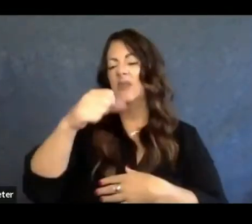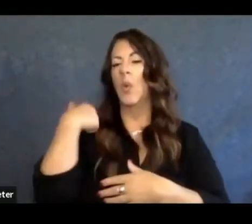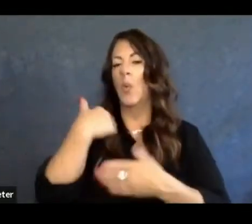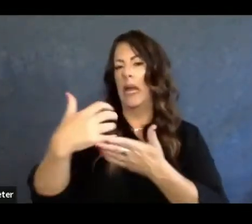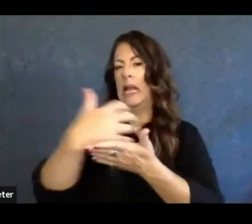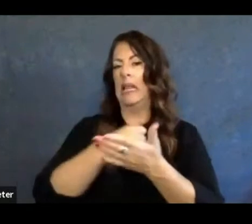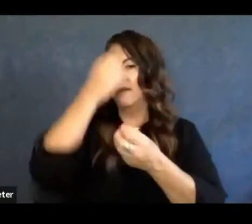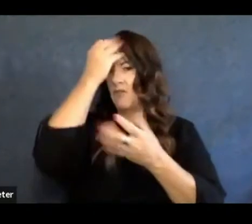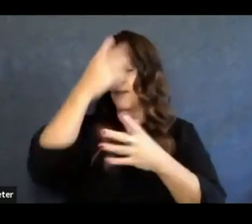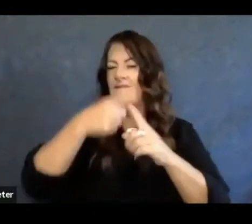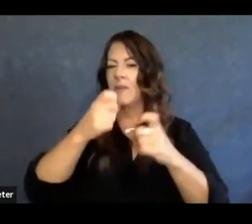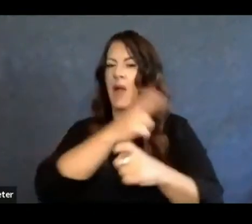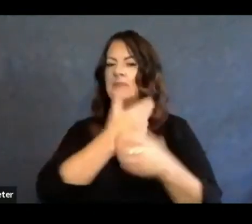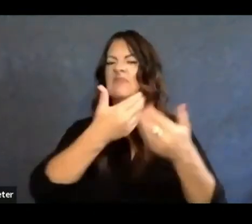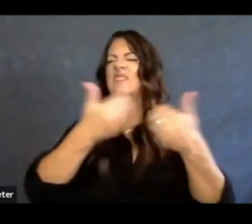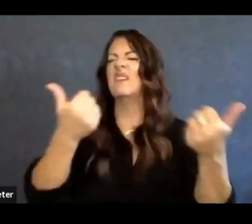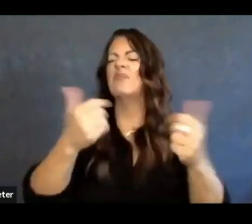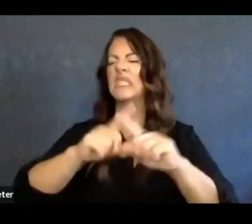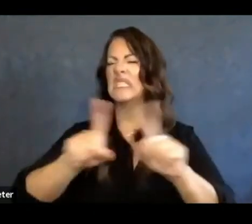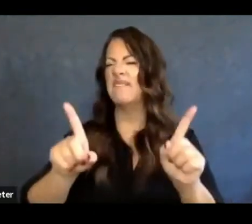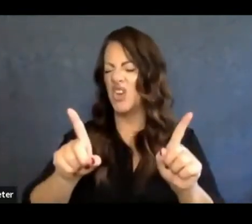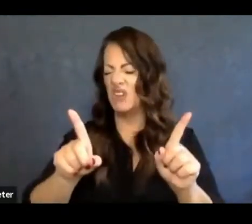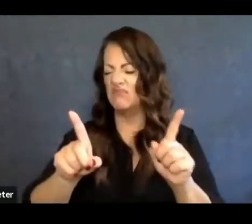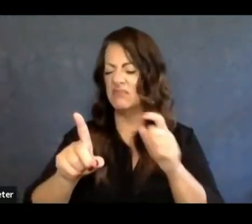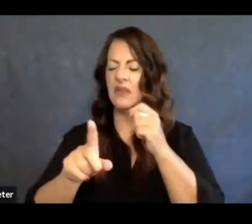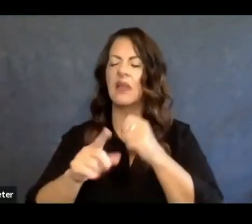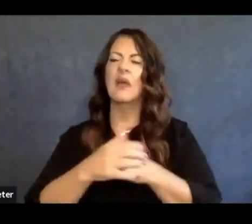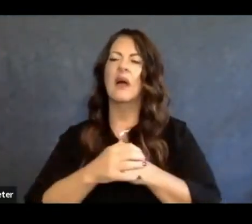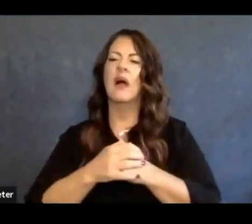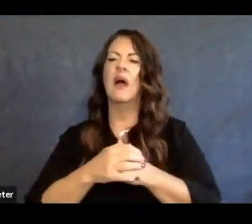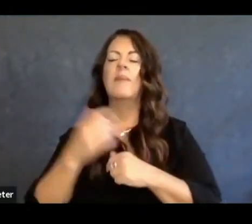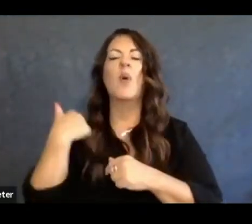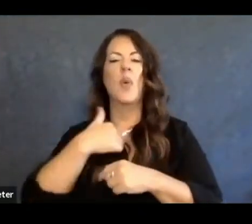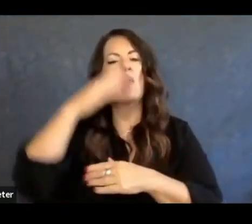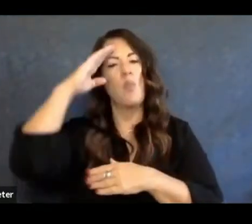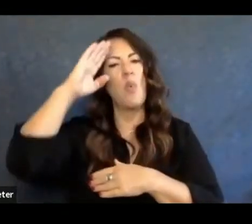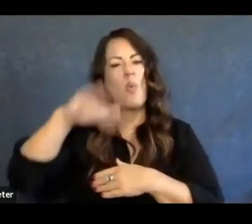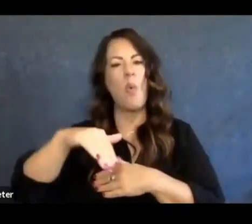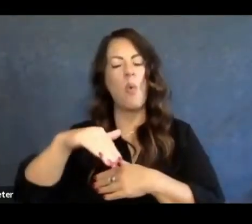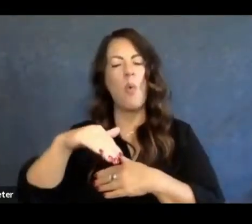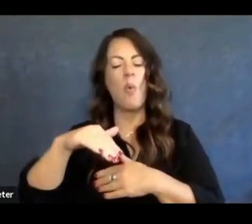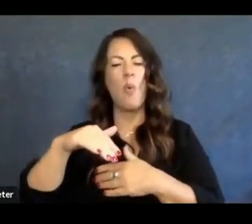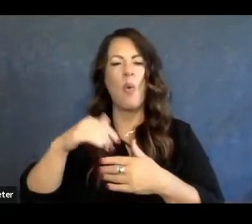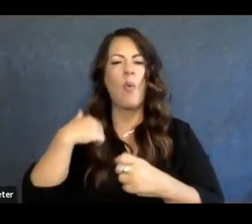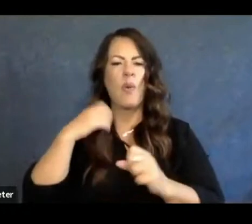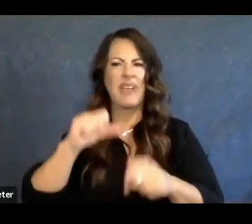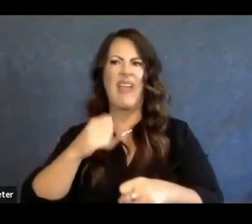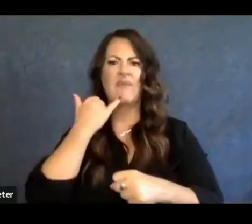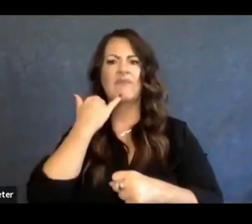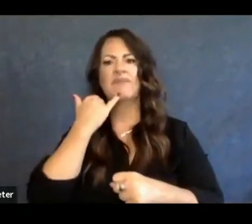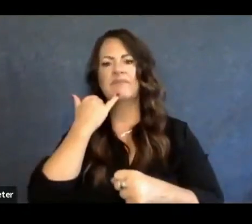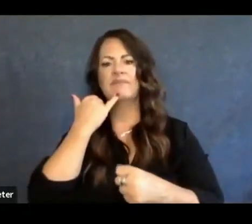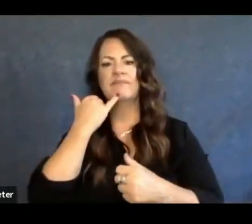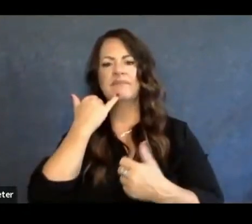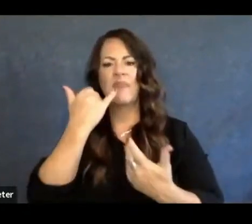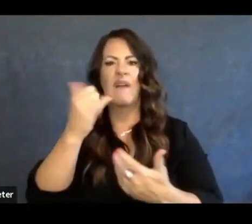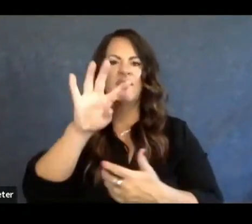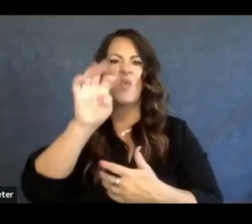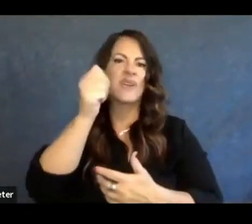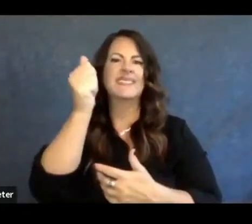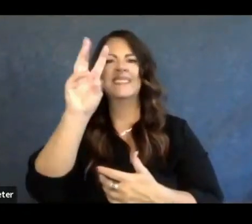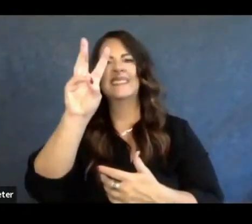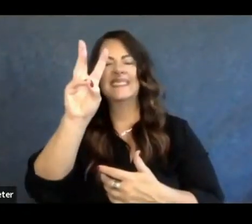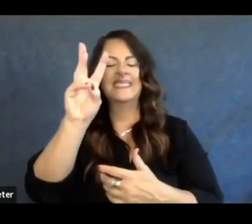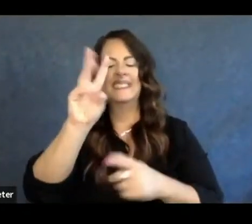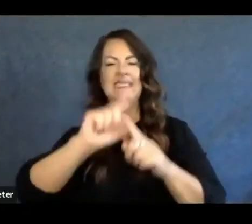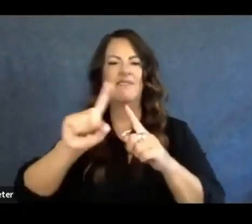is reported to us differently, and we have the benefit of being able to call our 416 hospital